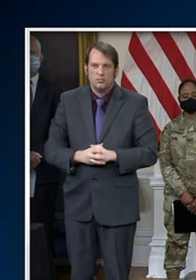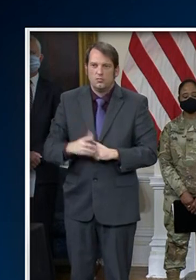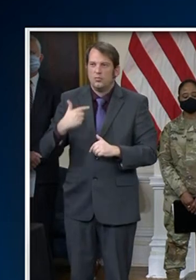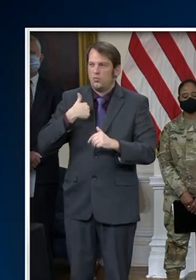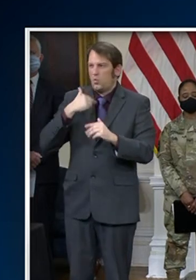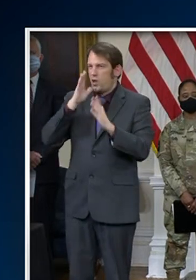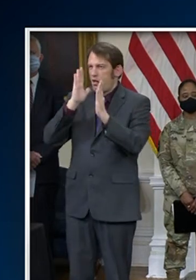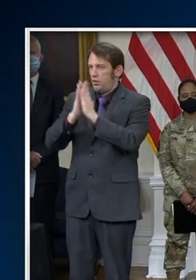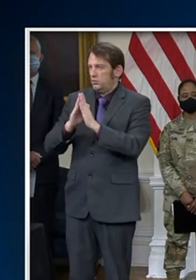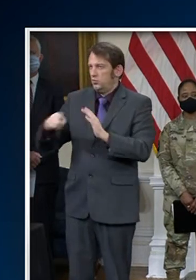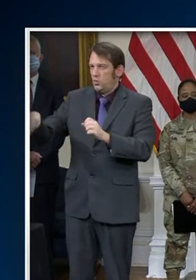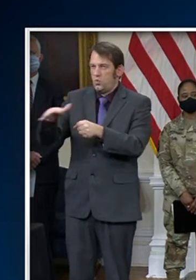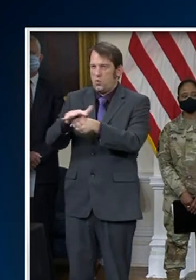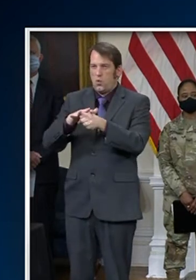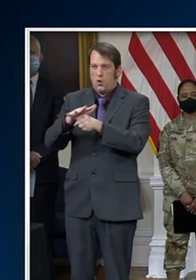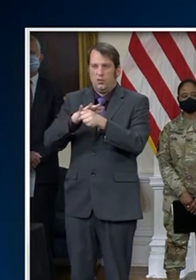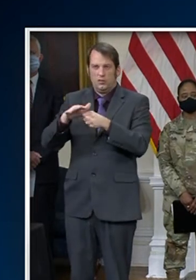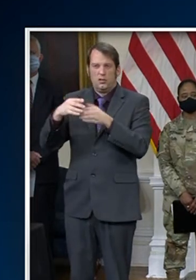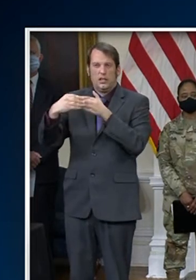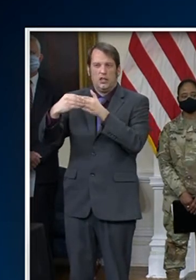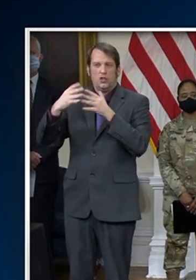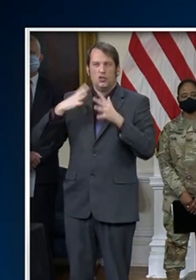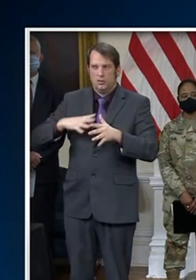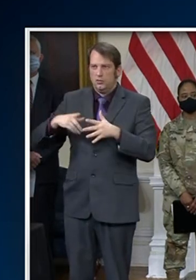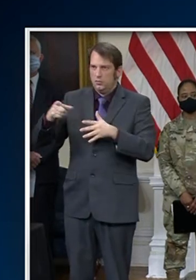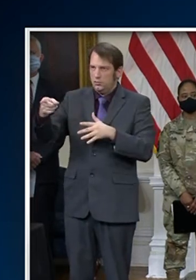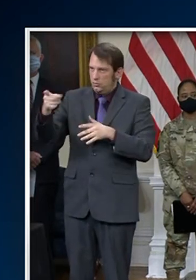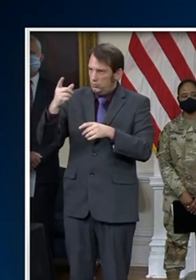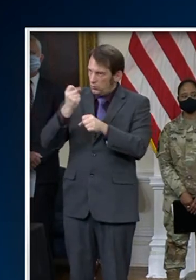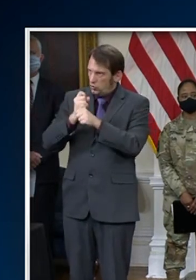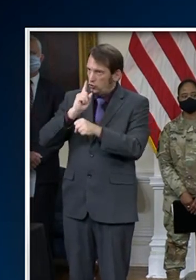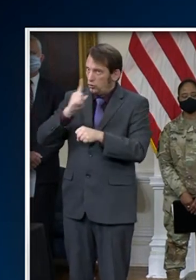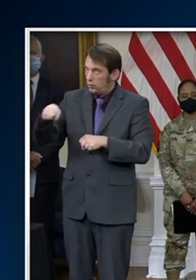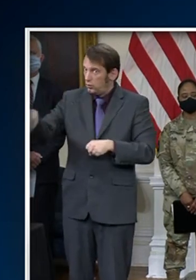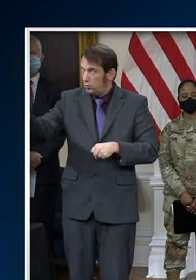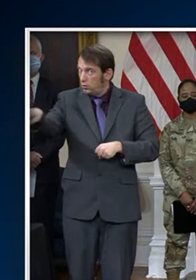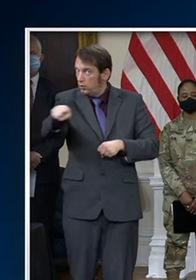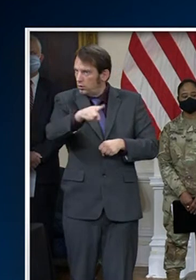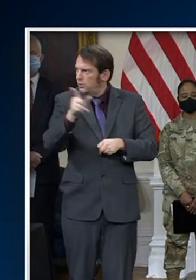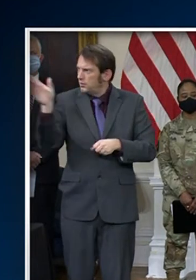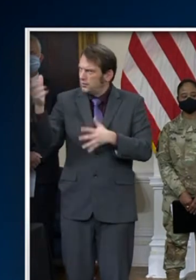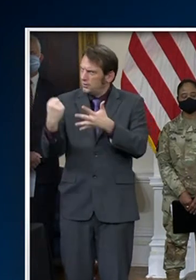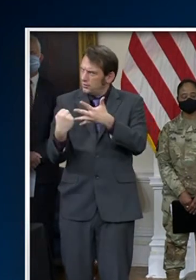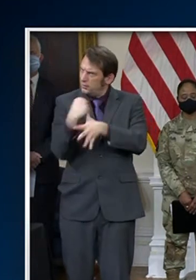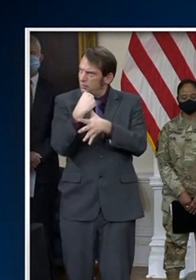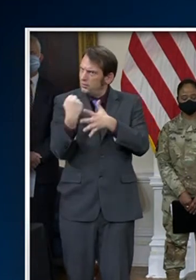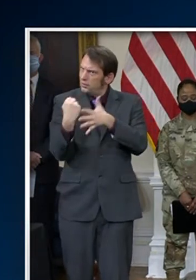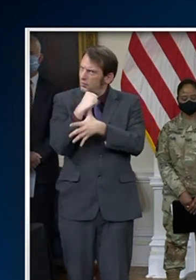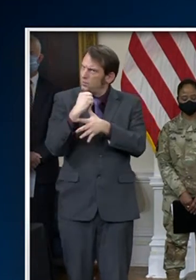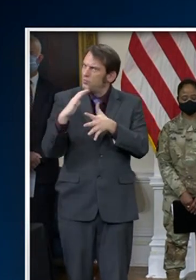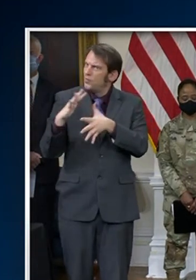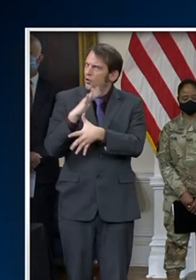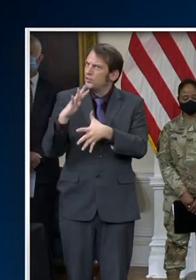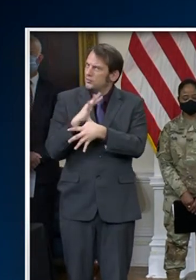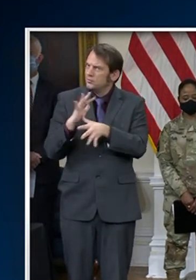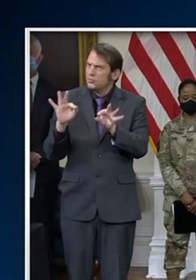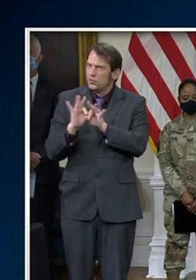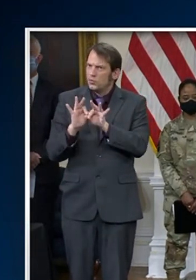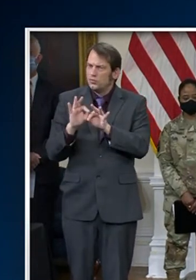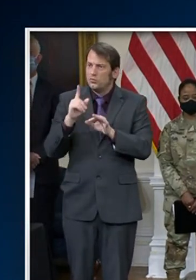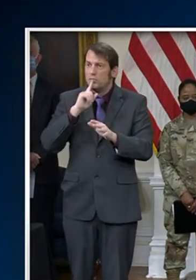also make this a top priority as well. I want to wrap up by thanking all of our